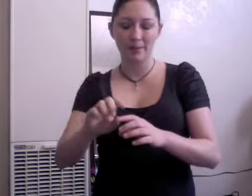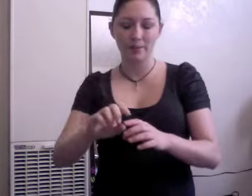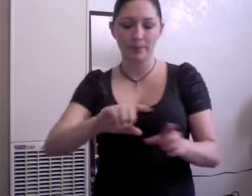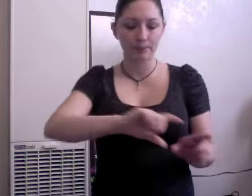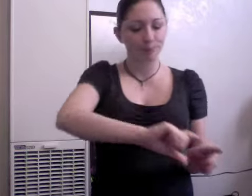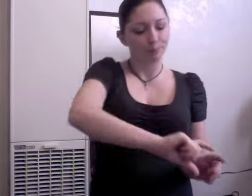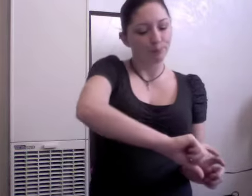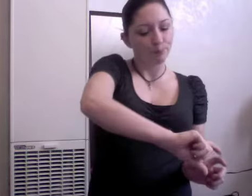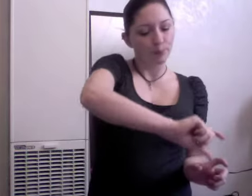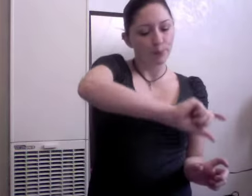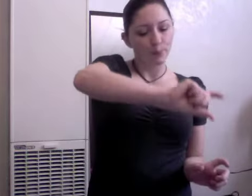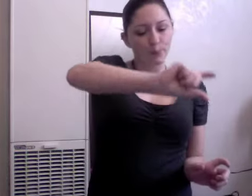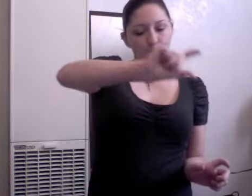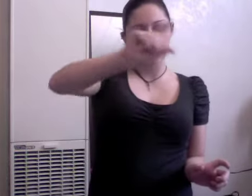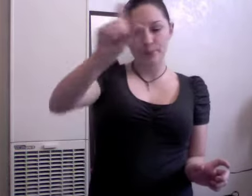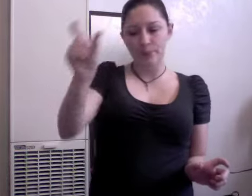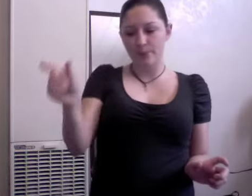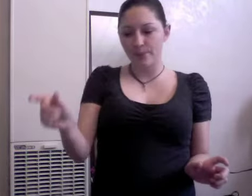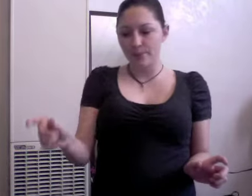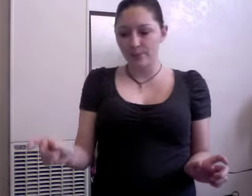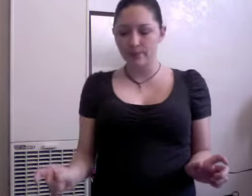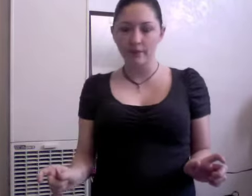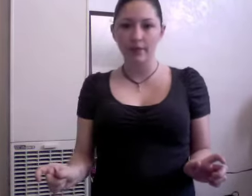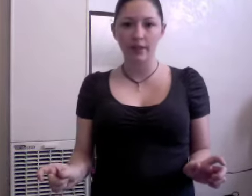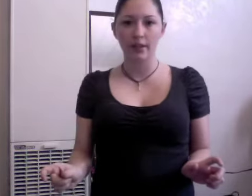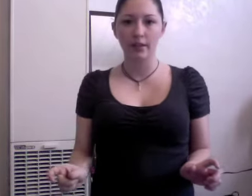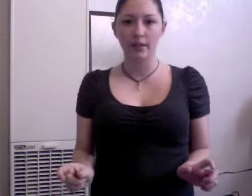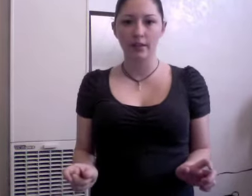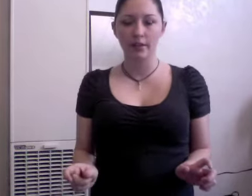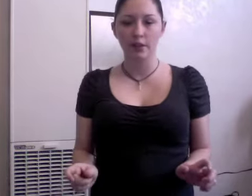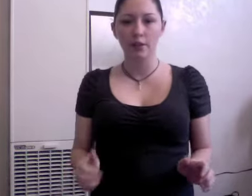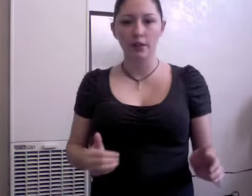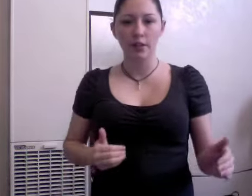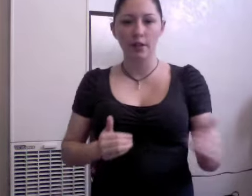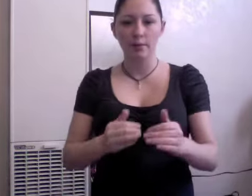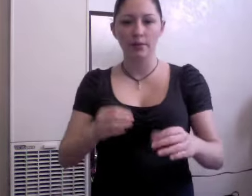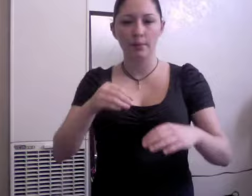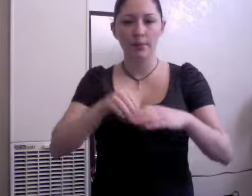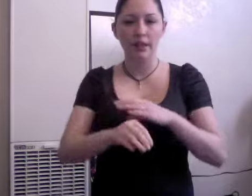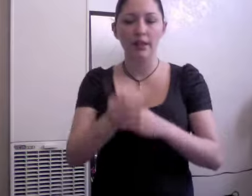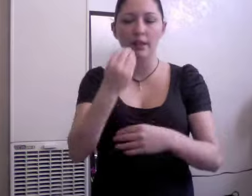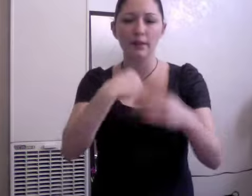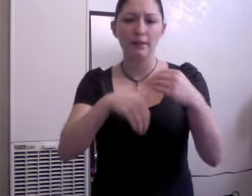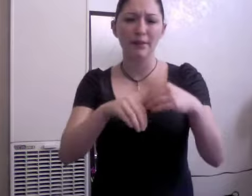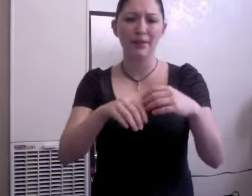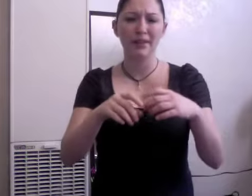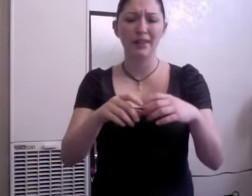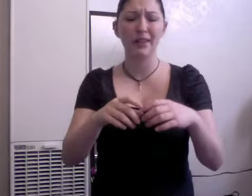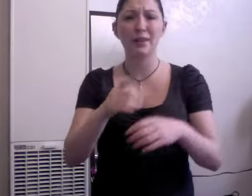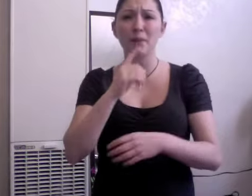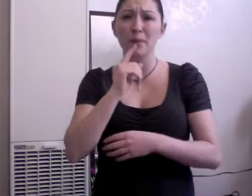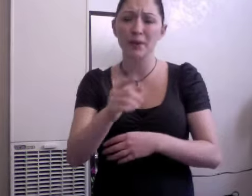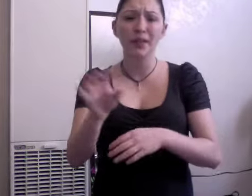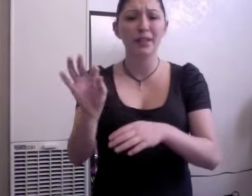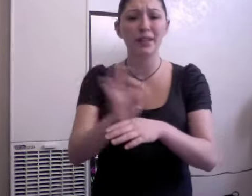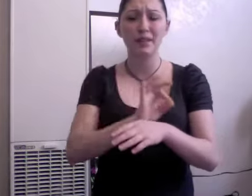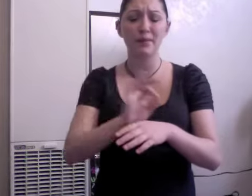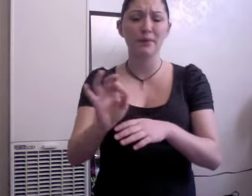nutrients or things that it's going to need from within the food. And then really its big function is to prepare it